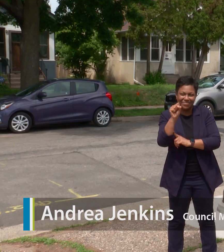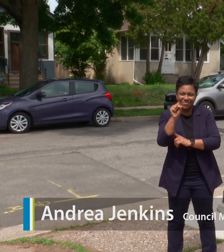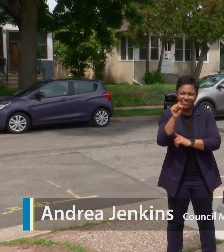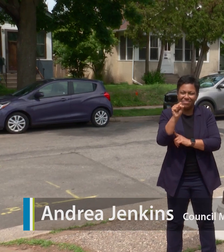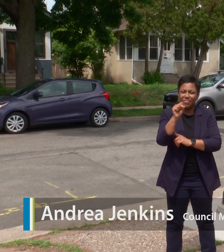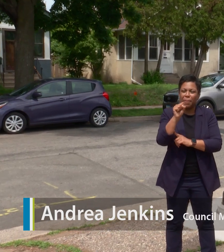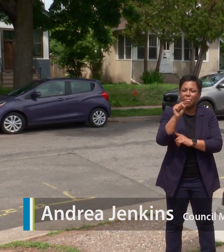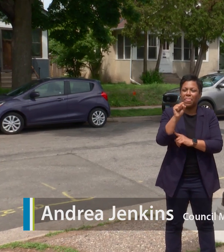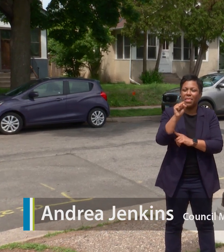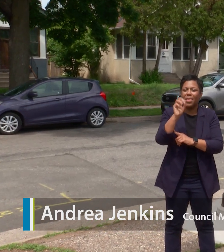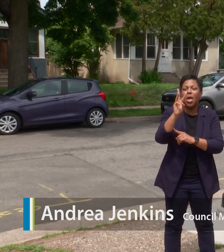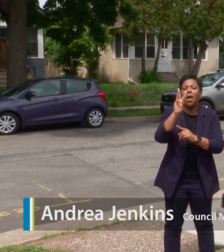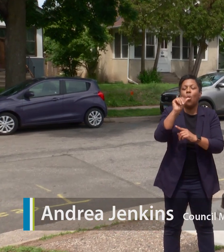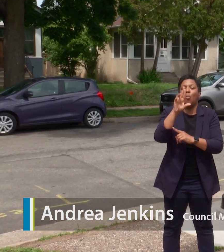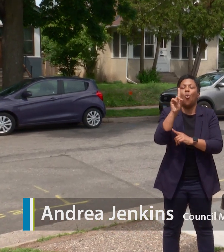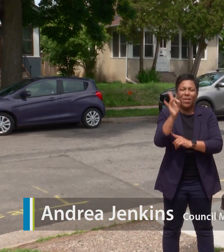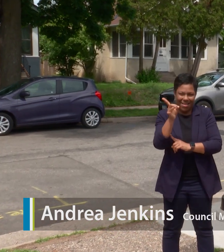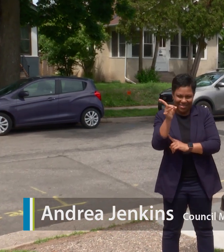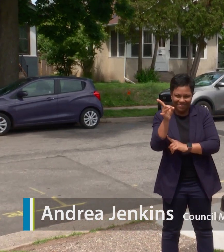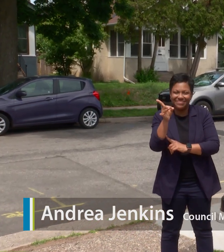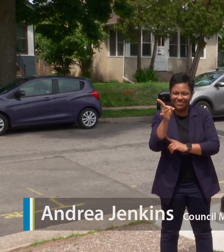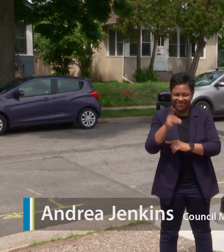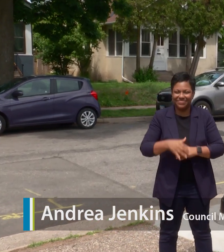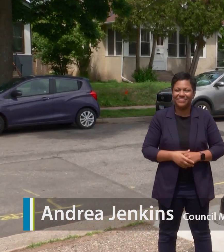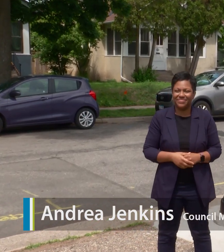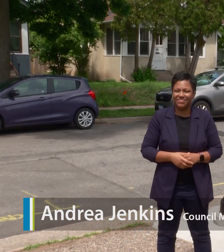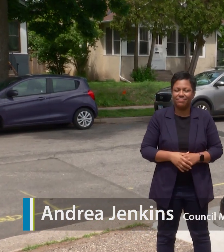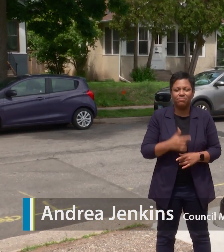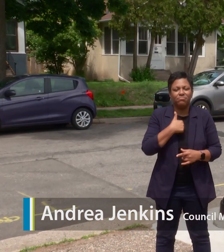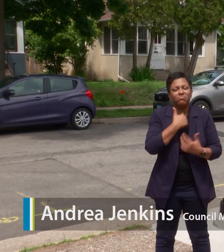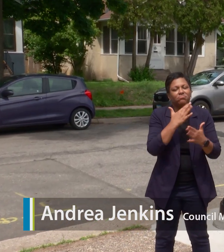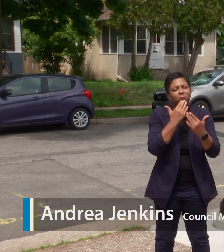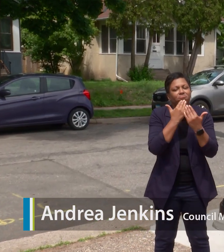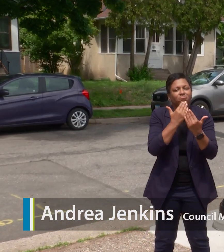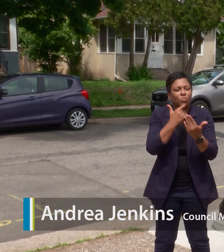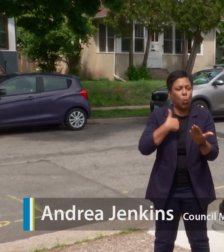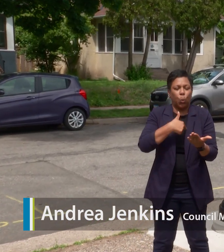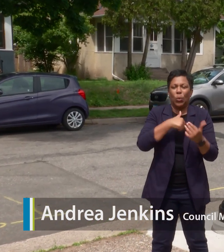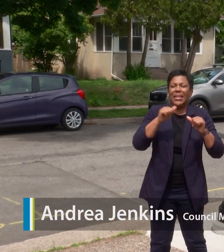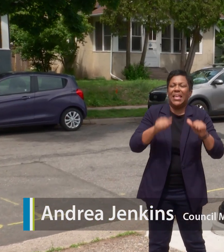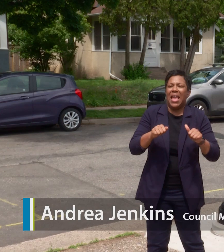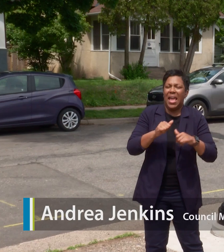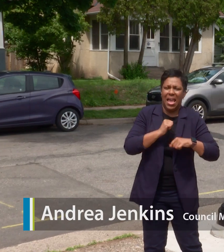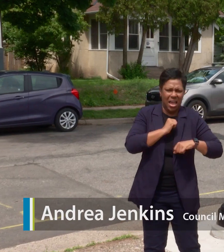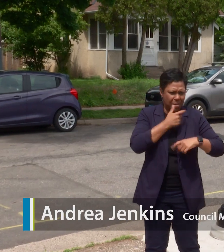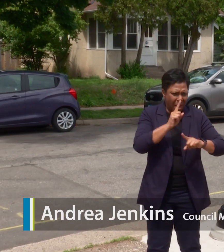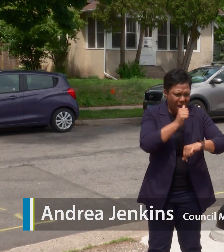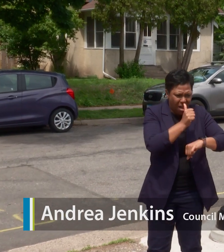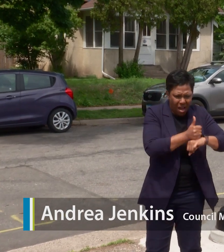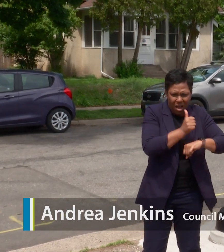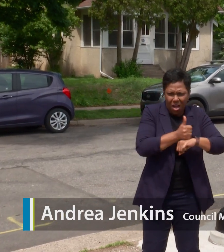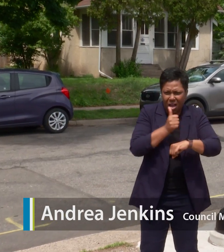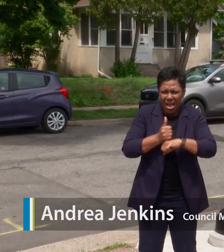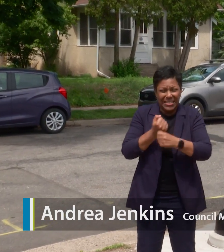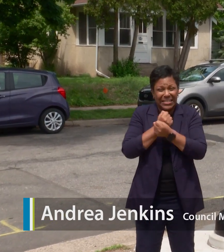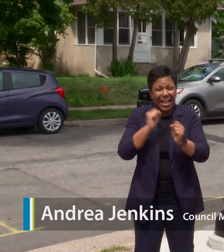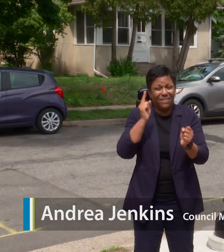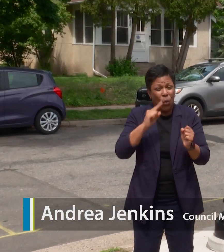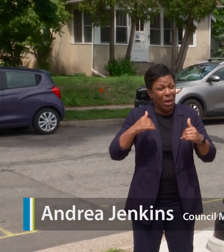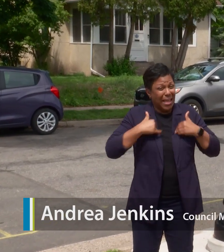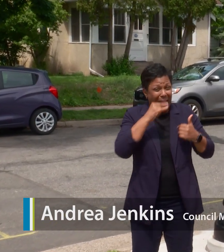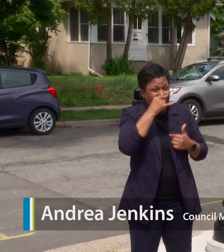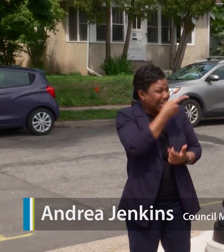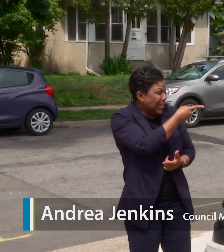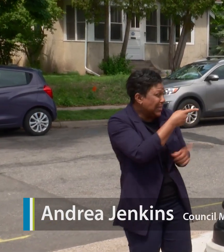say I'm really just thrilled that we are able to create some safety for the young kids who go to